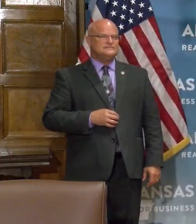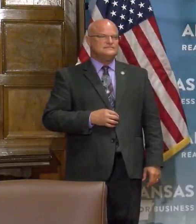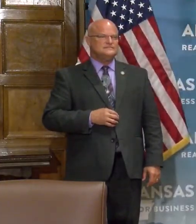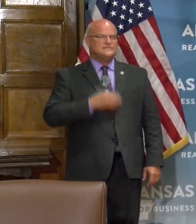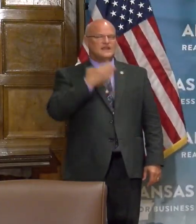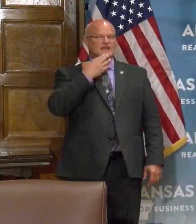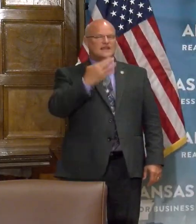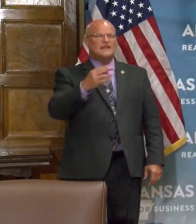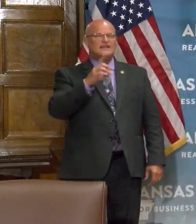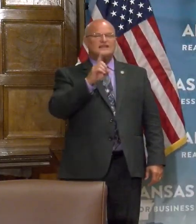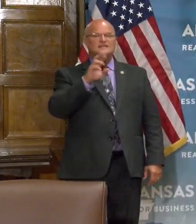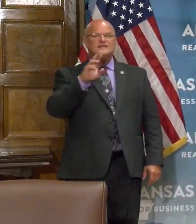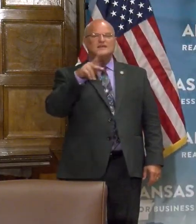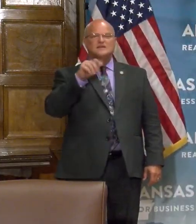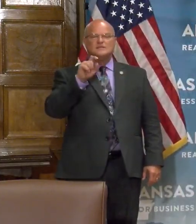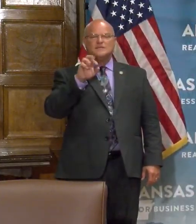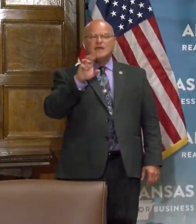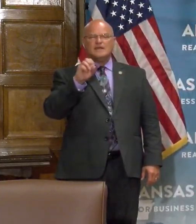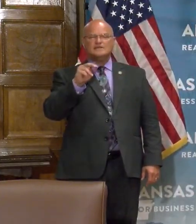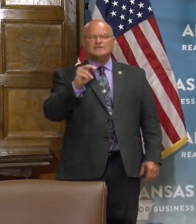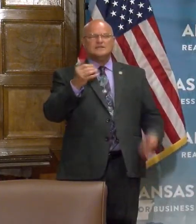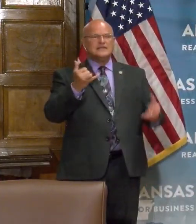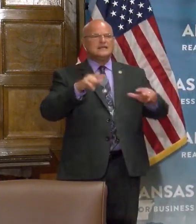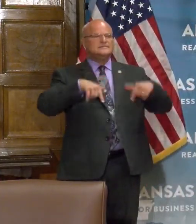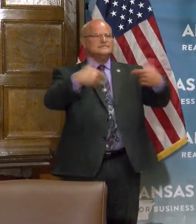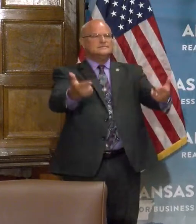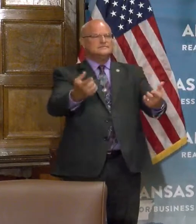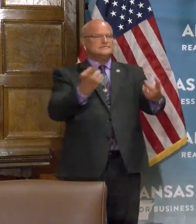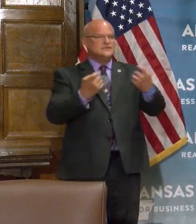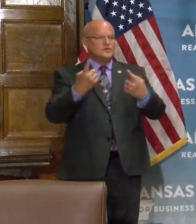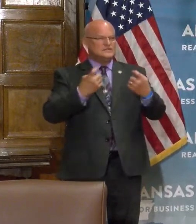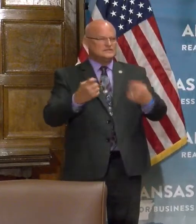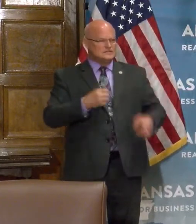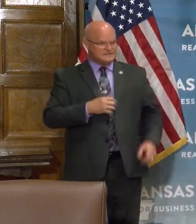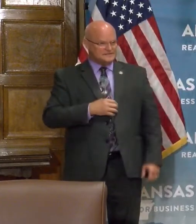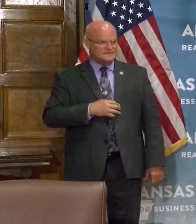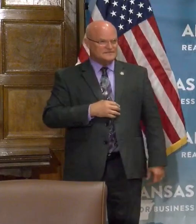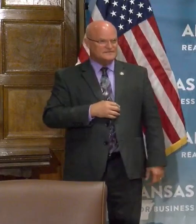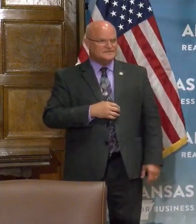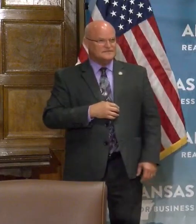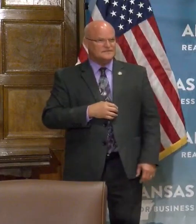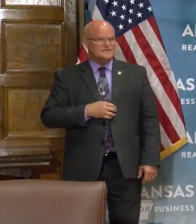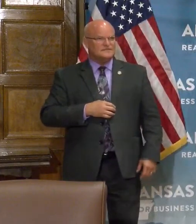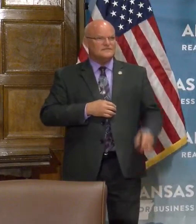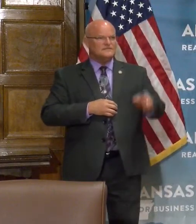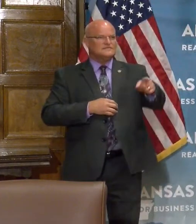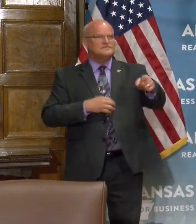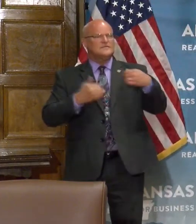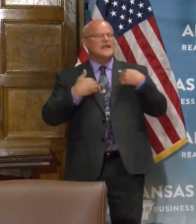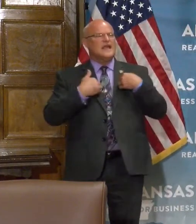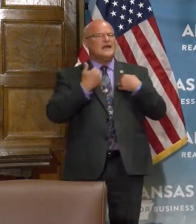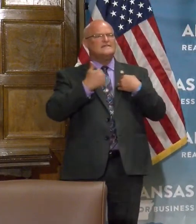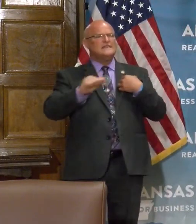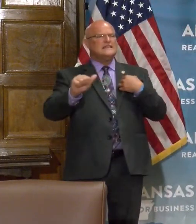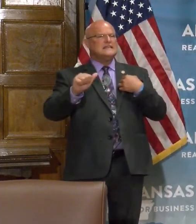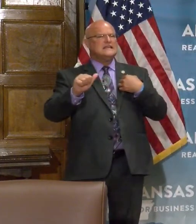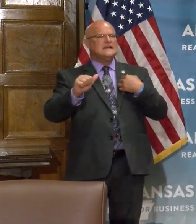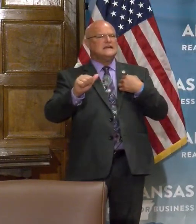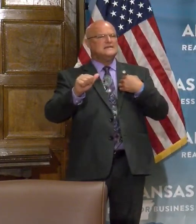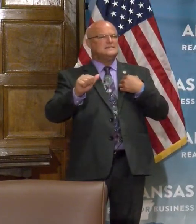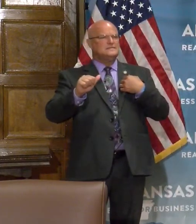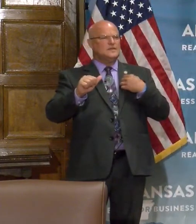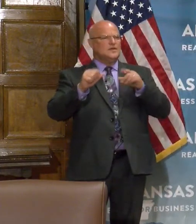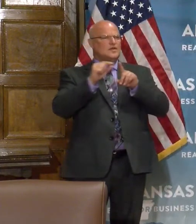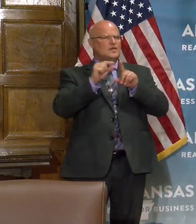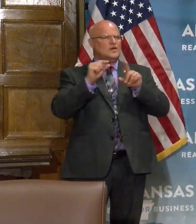Thank you, Dr. Patterson, and with that, we'll take any questions. Do you have any, what